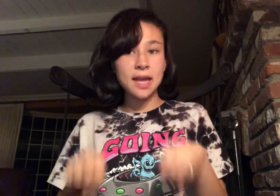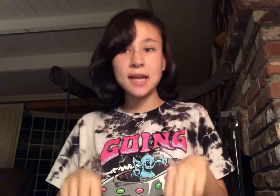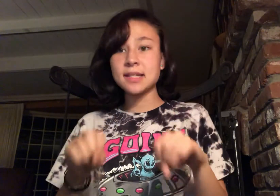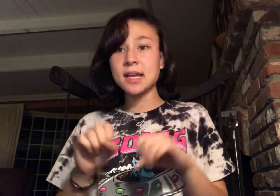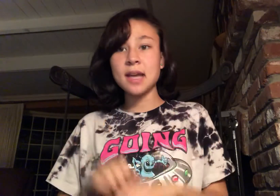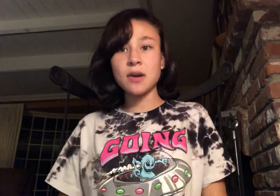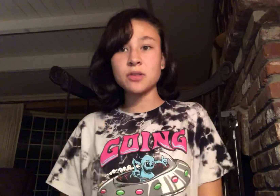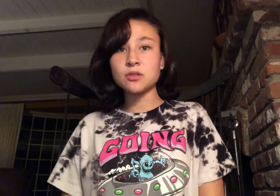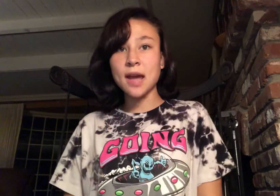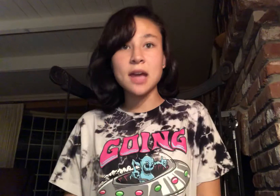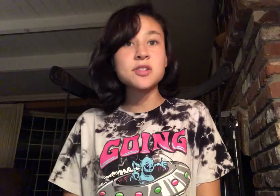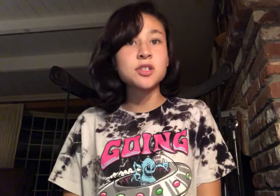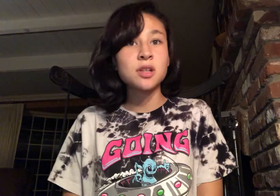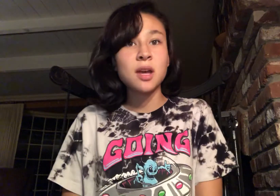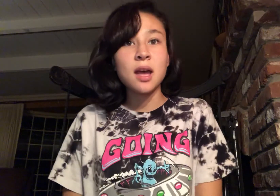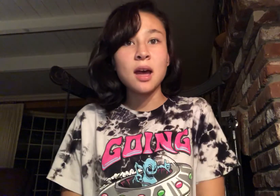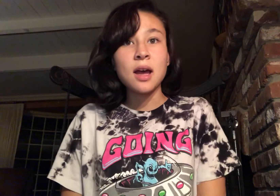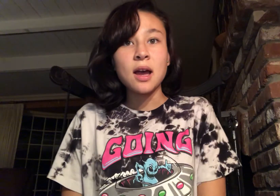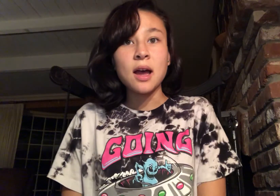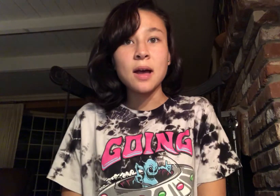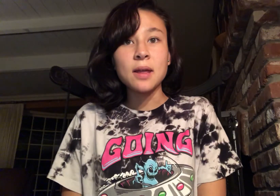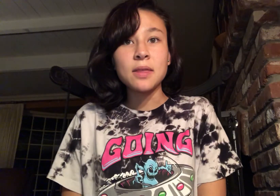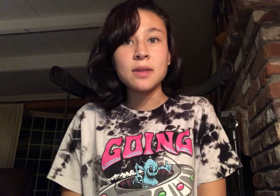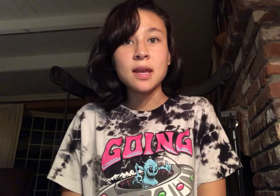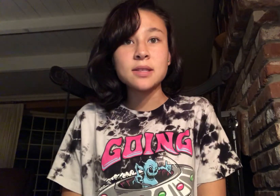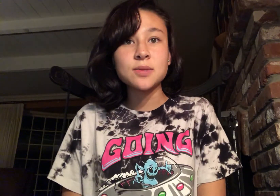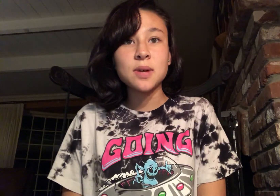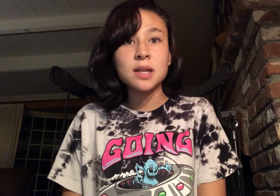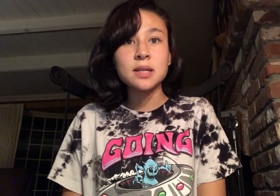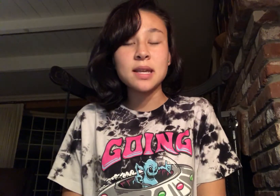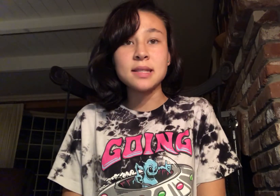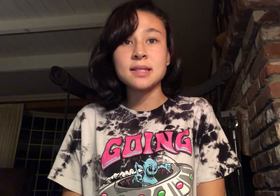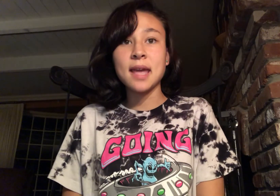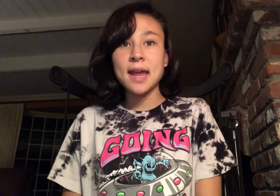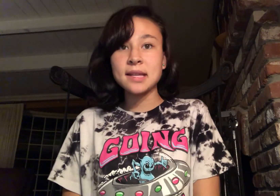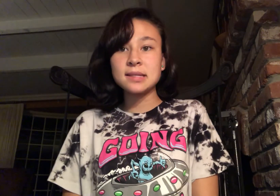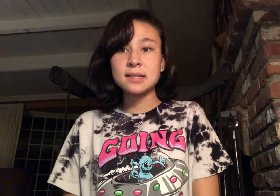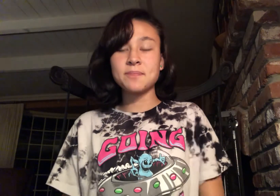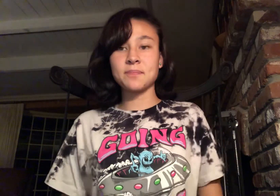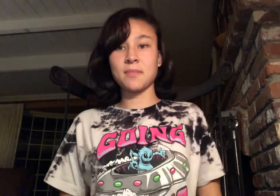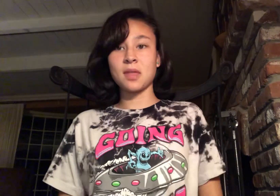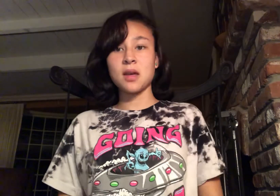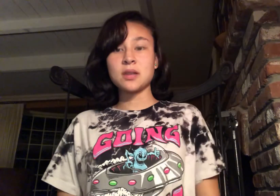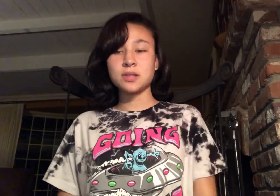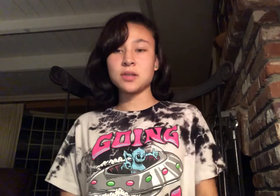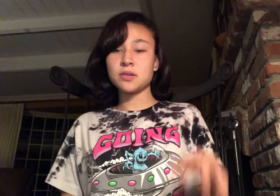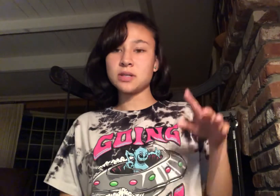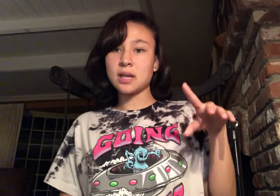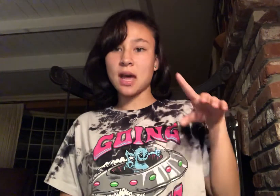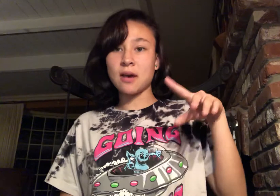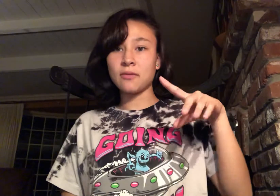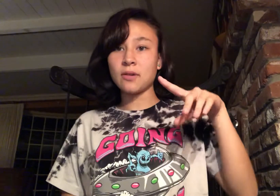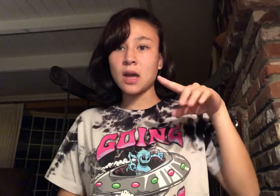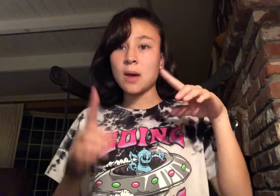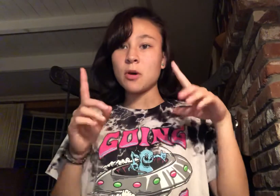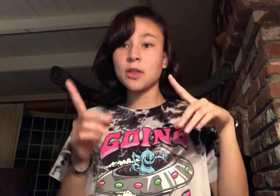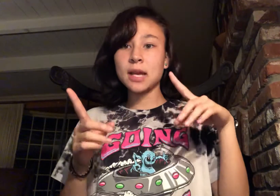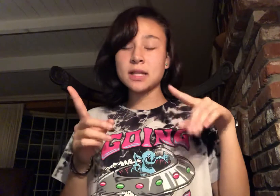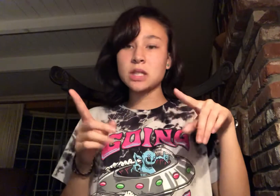can take out the trash. The next one is can't. So you're going to have both hands are